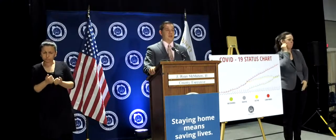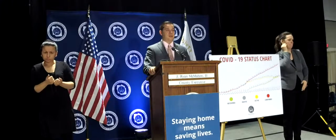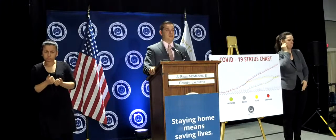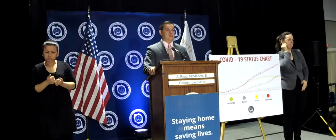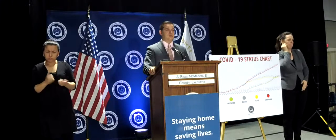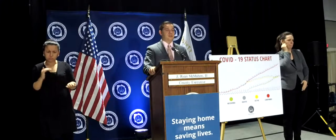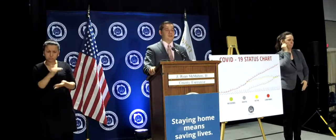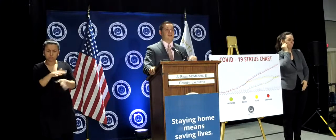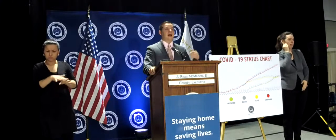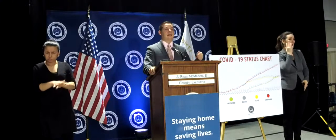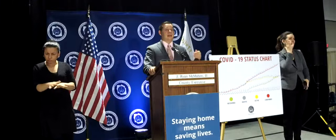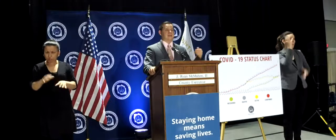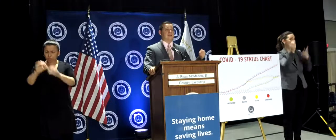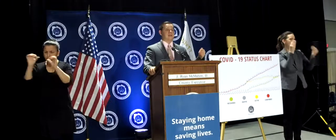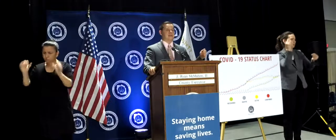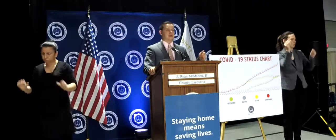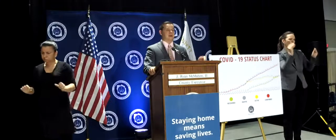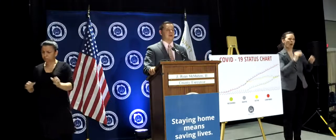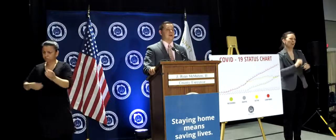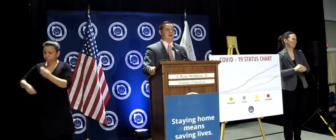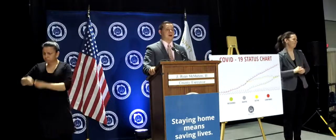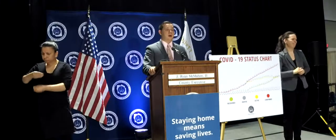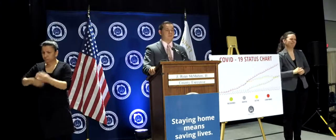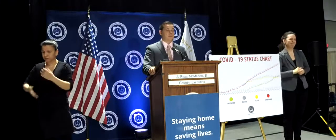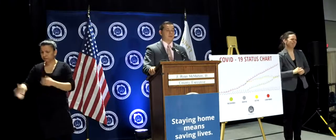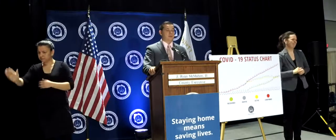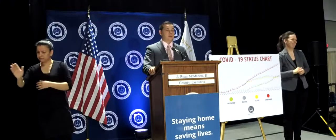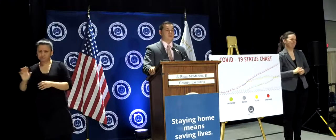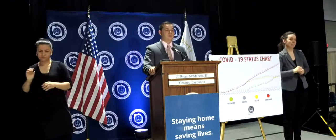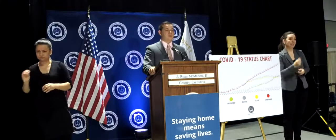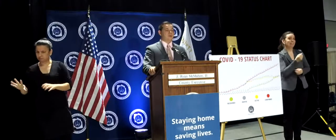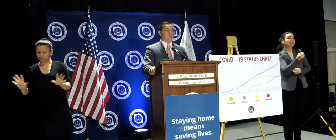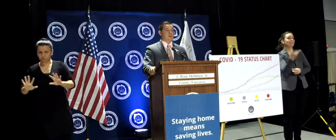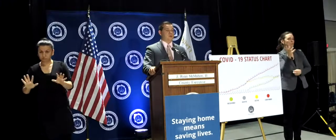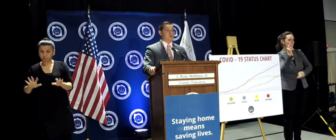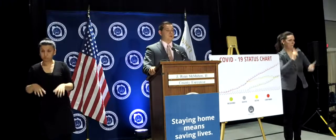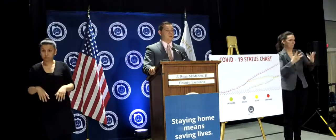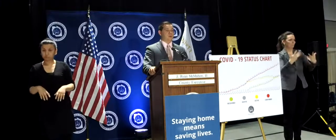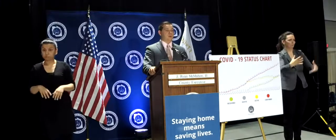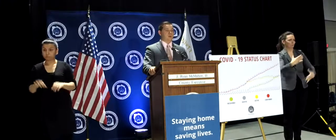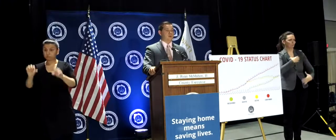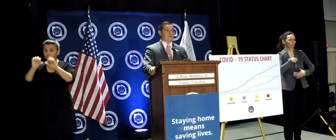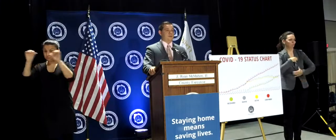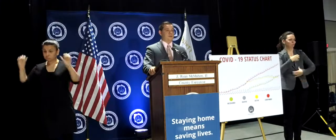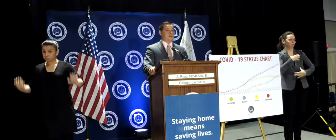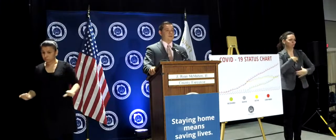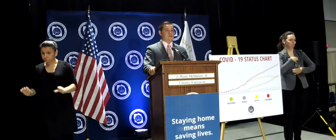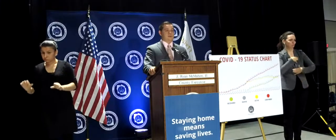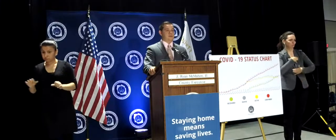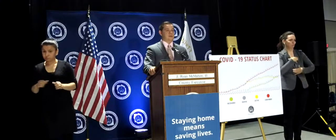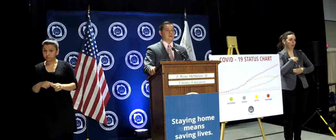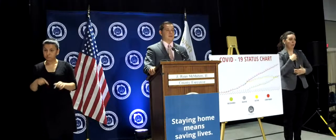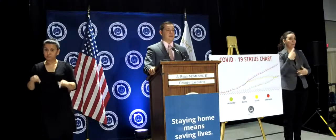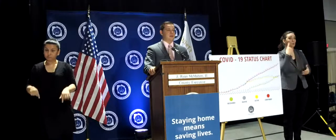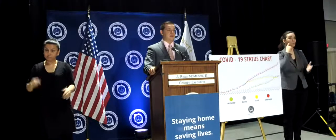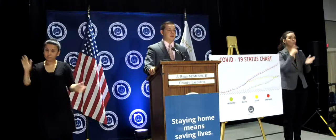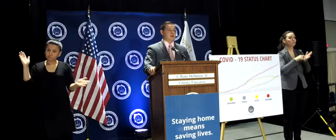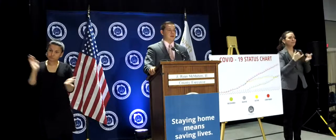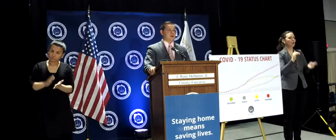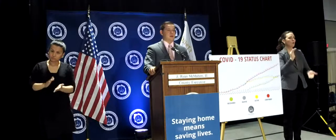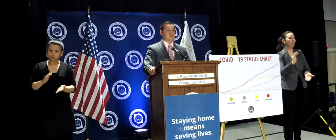all the chains, and they've seen a lot less kids in there. There's no reason when you're going to do this, this isn't like